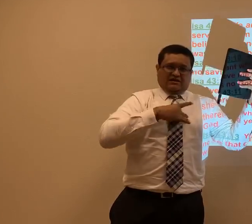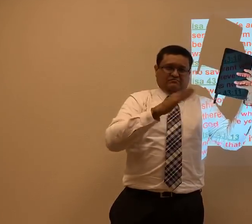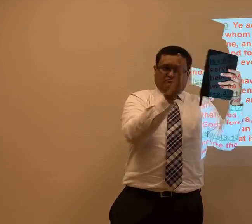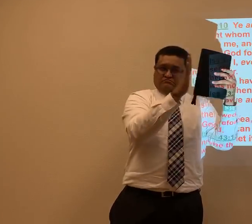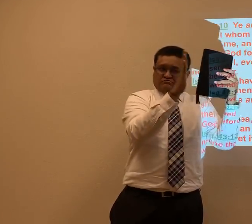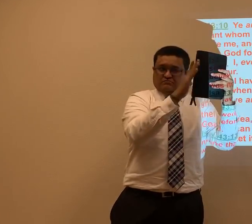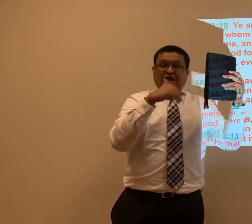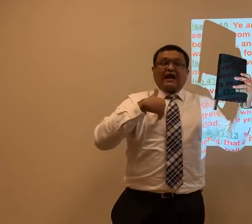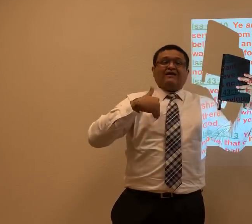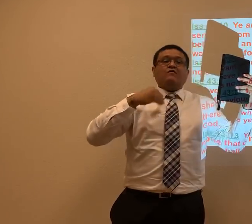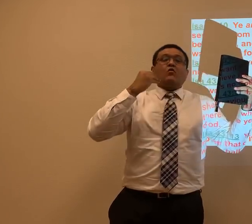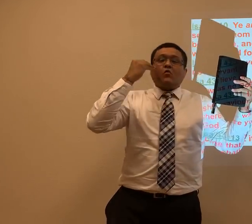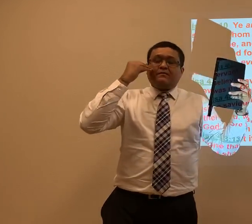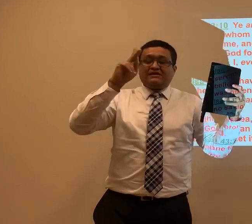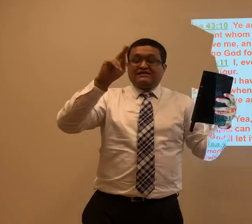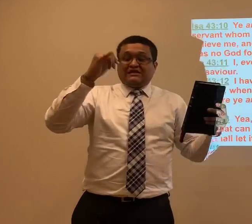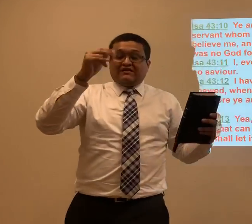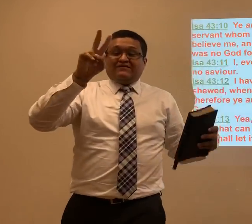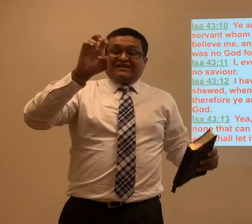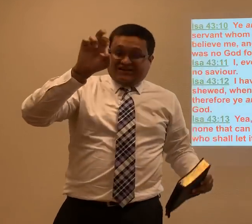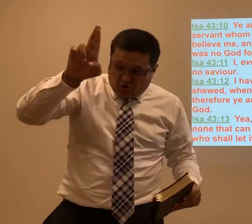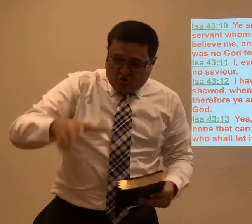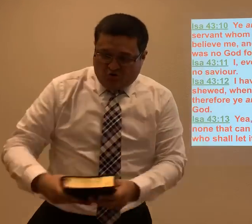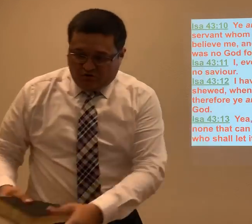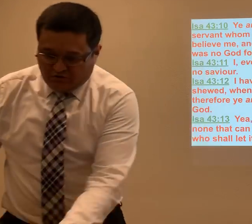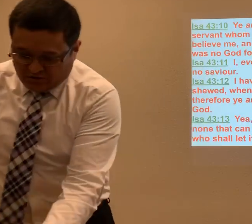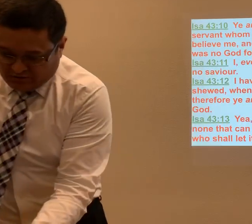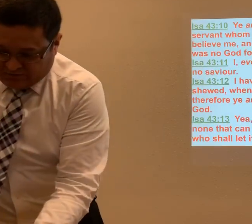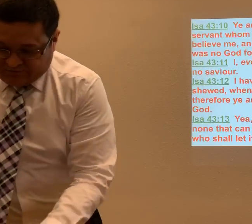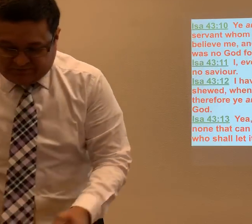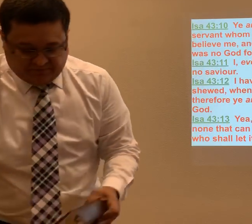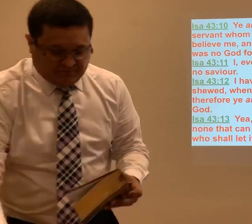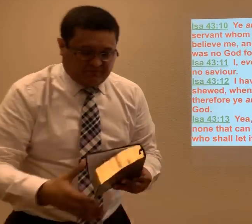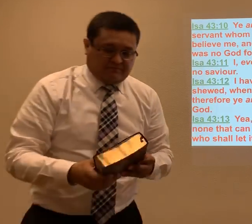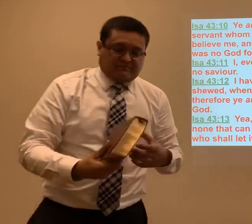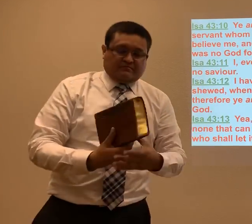James Version Bible, and at home I have a King James Version Easy Reader.